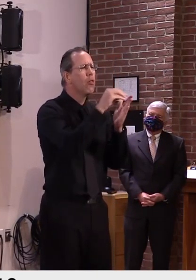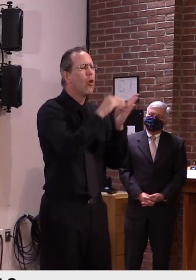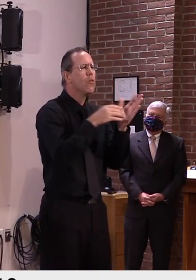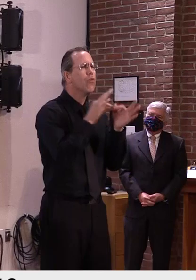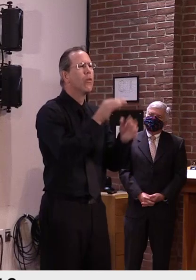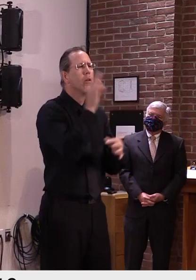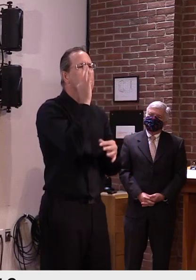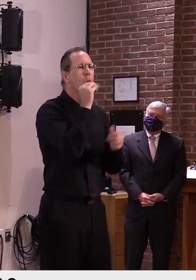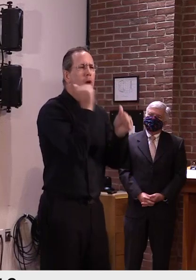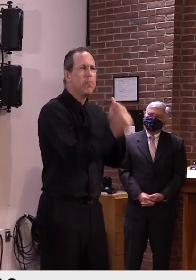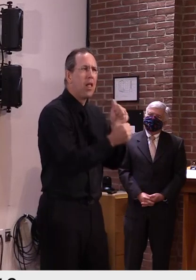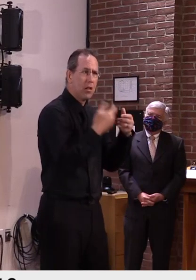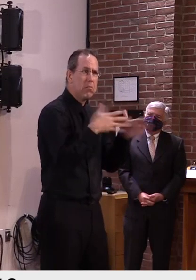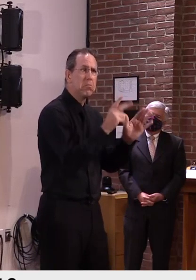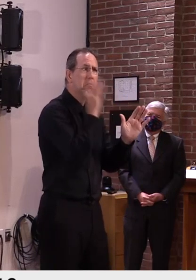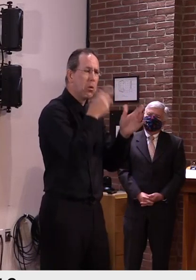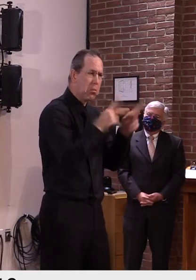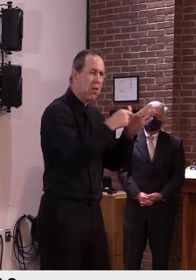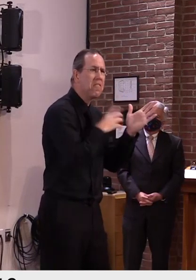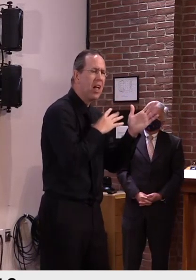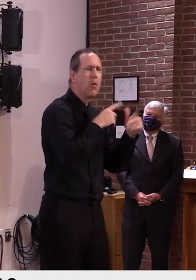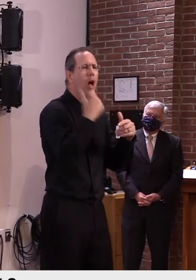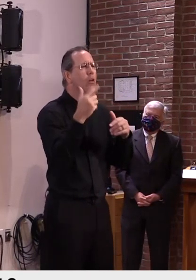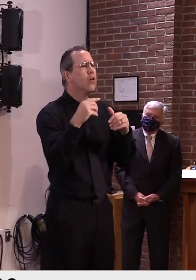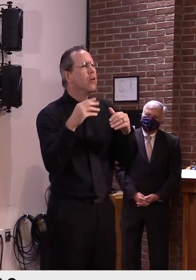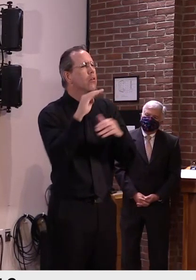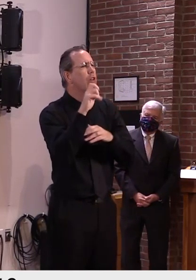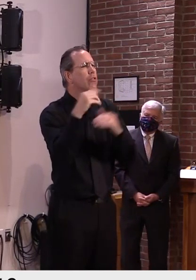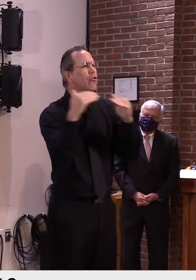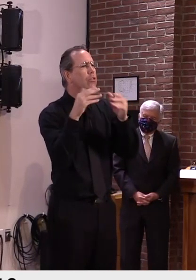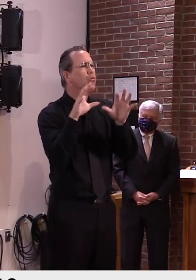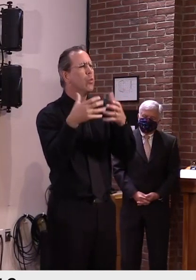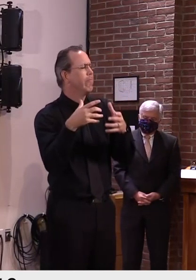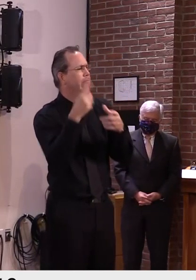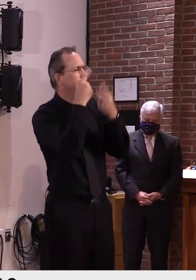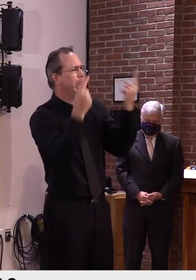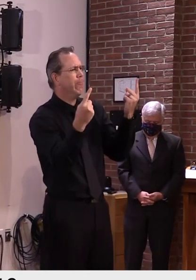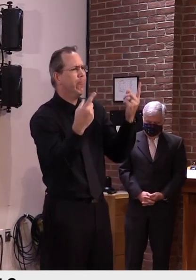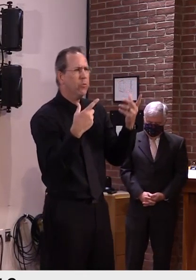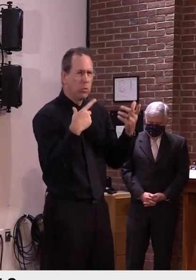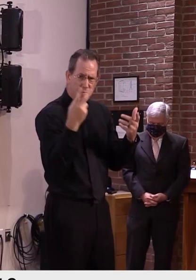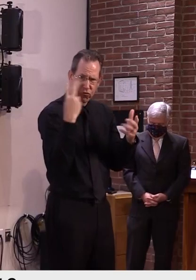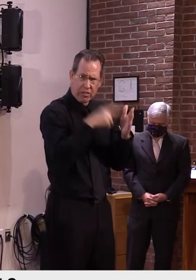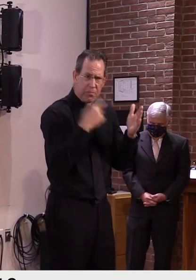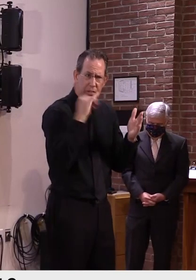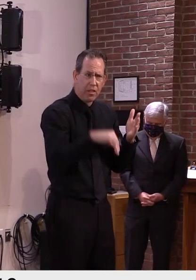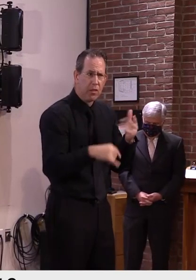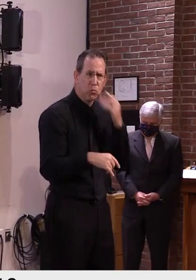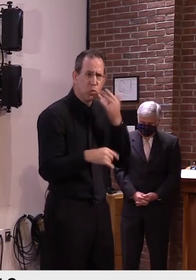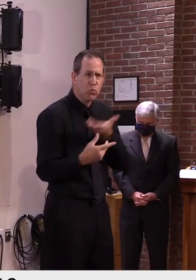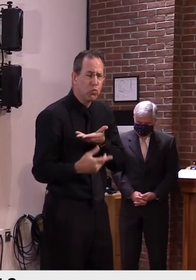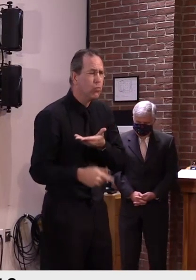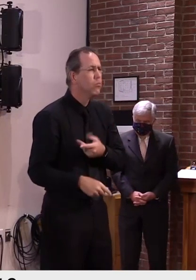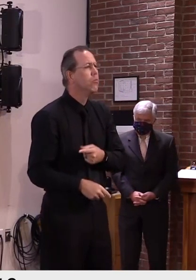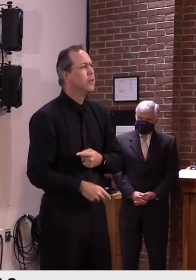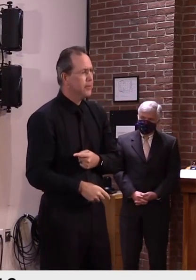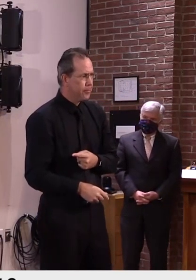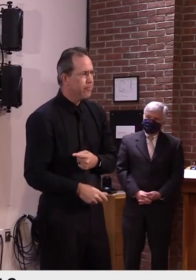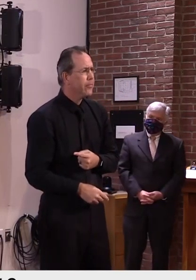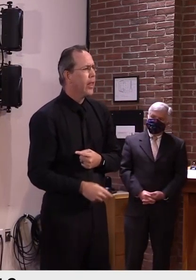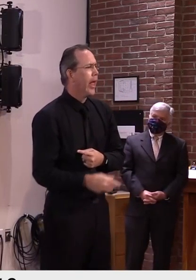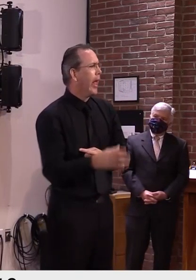just past the final stages today, I believe, in the Senate. At that point in time, it typically goes through